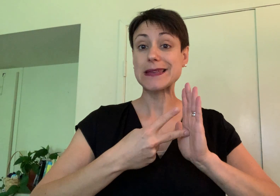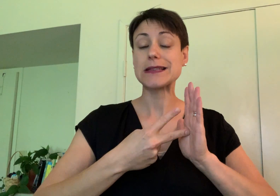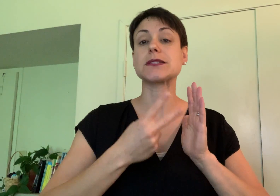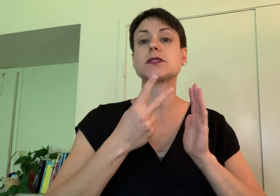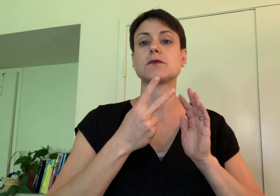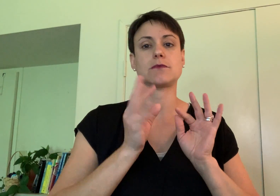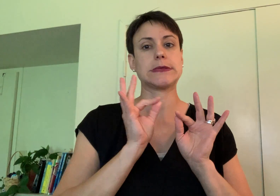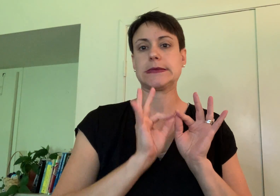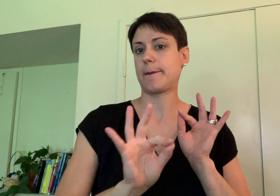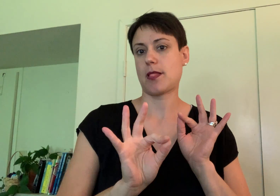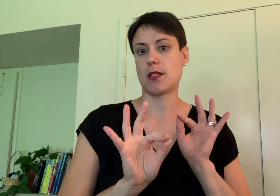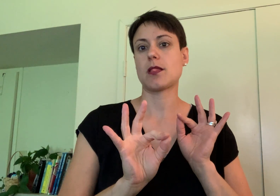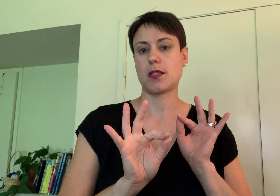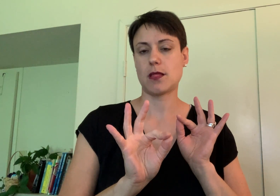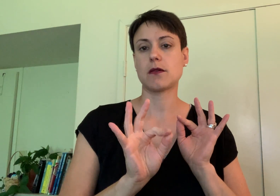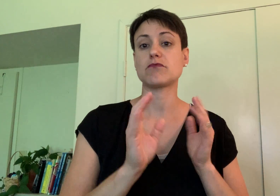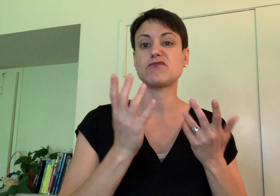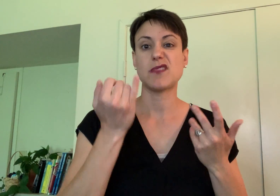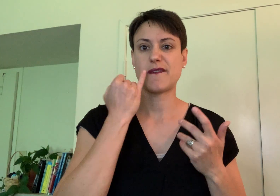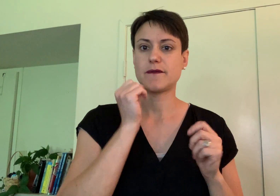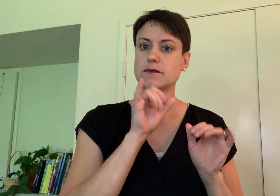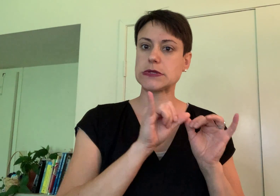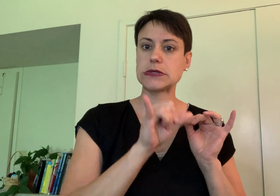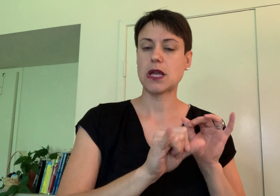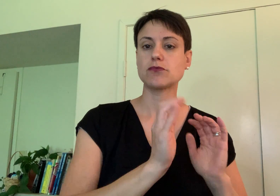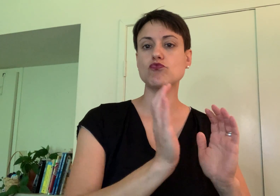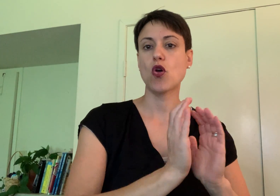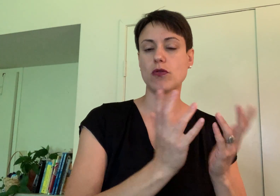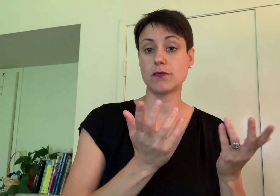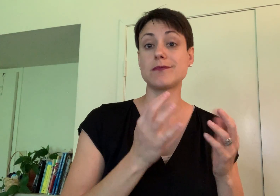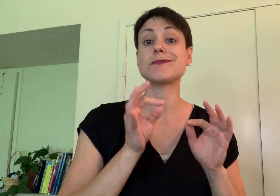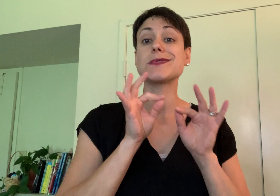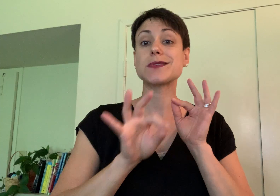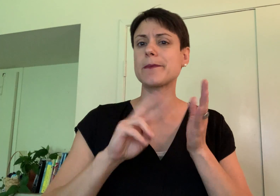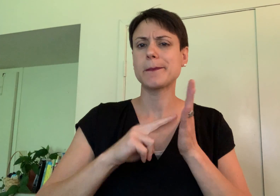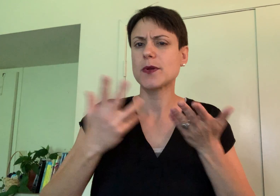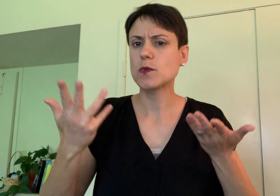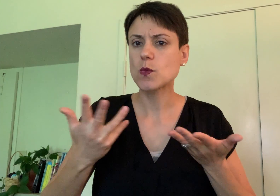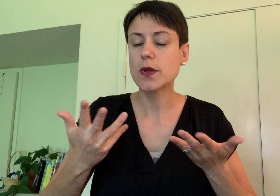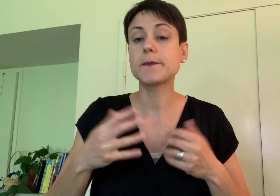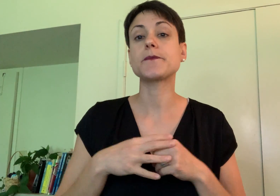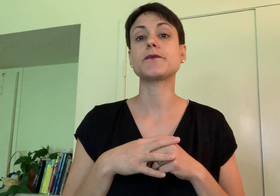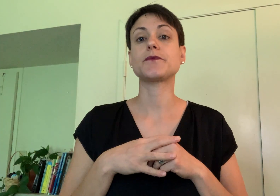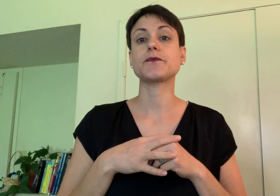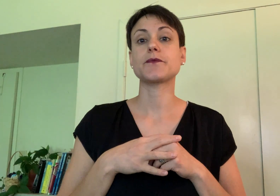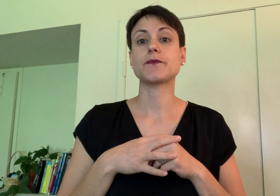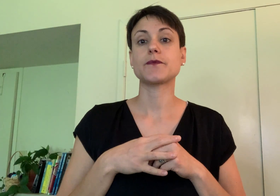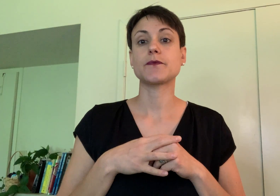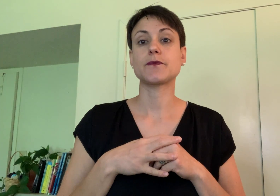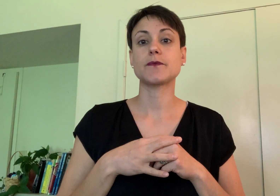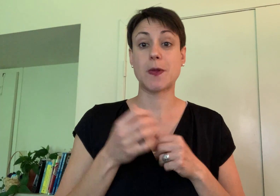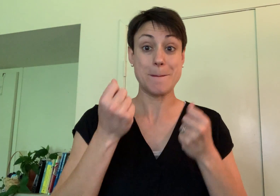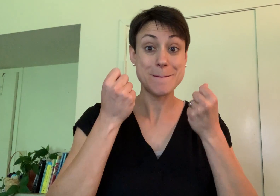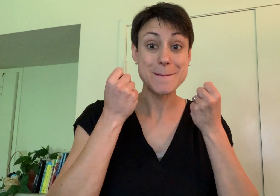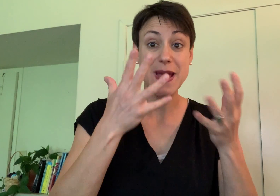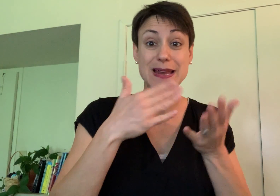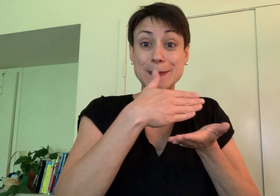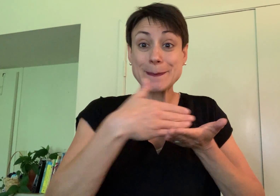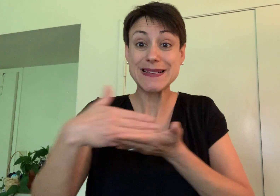simple means that they have only a few pieces to them. They still have to do all the